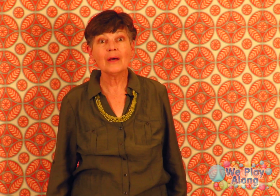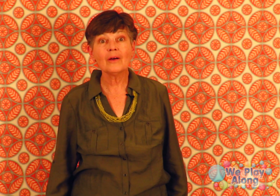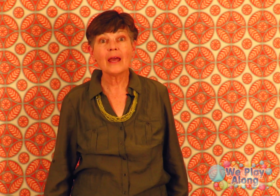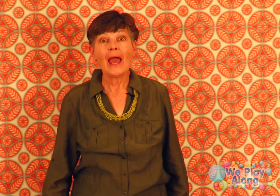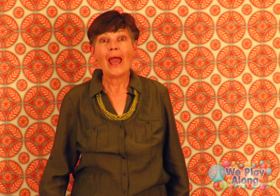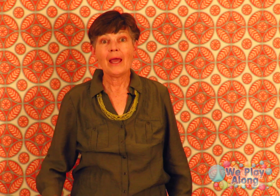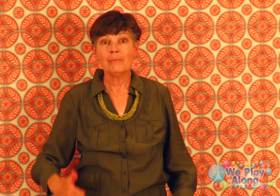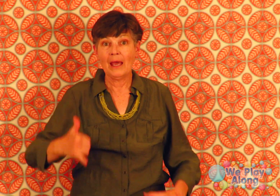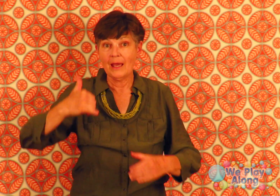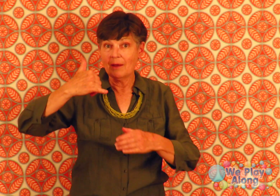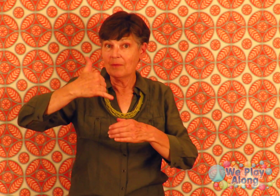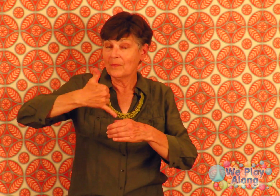milk and make